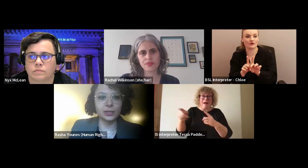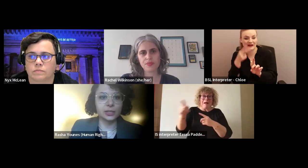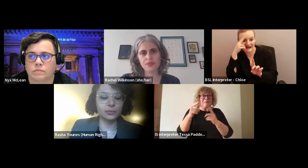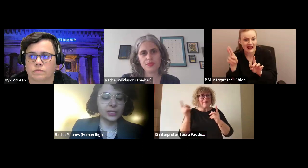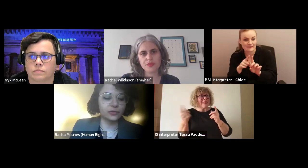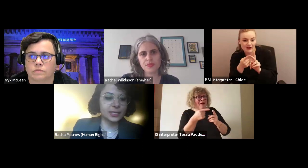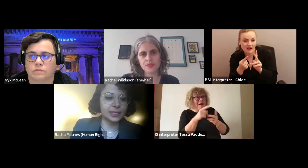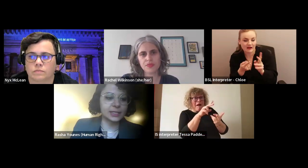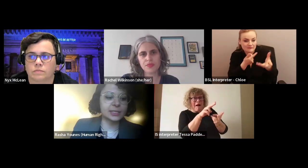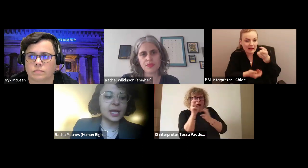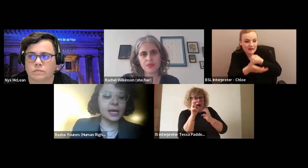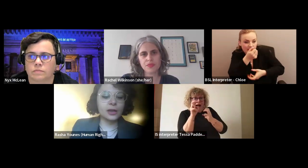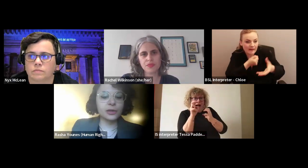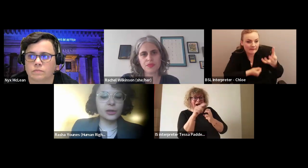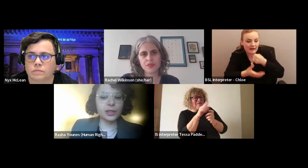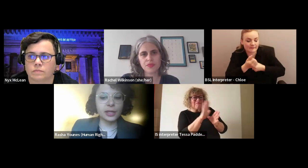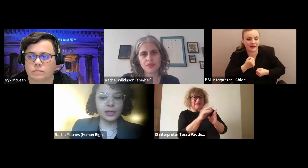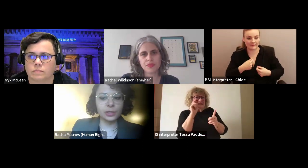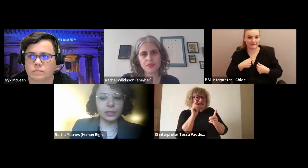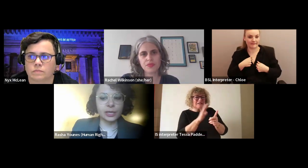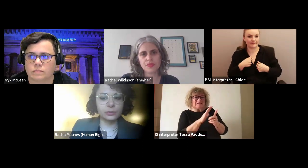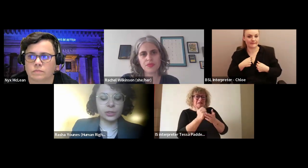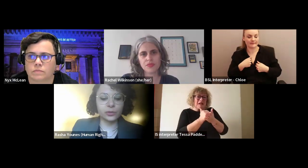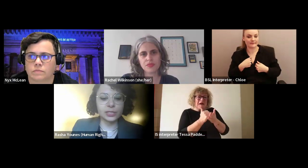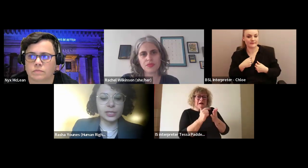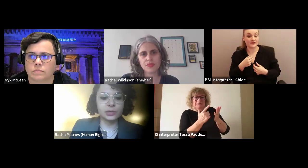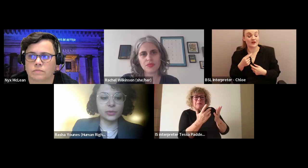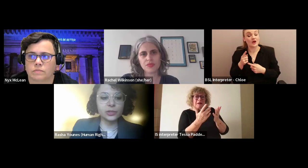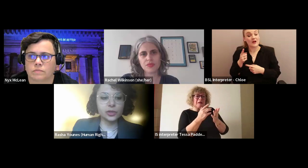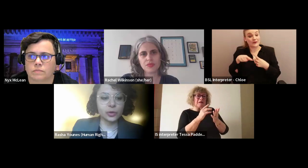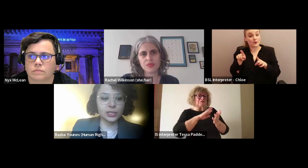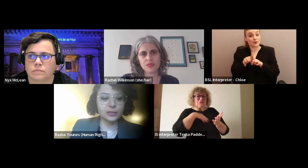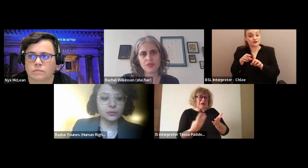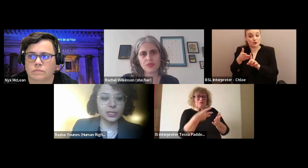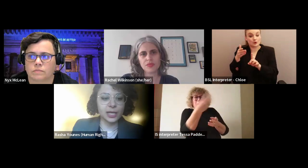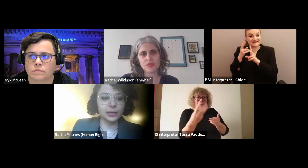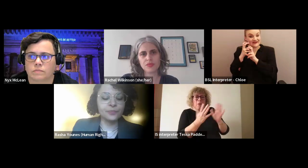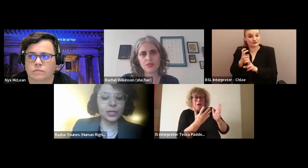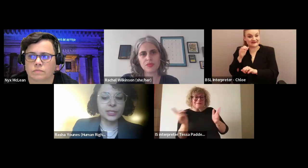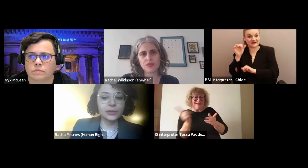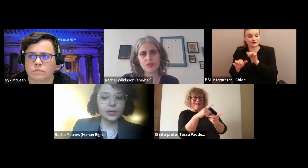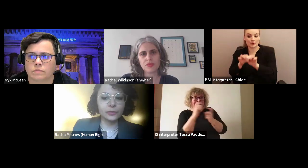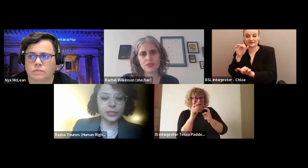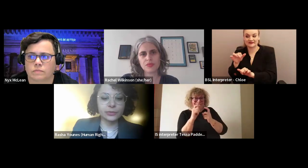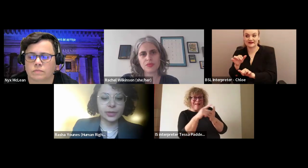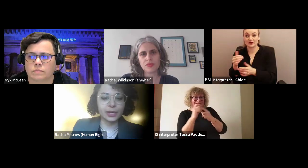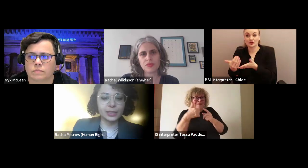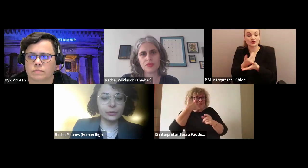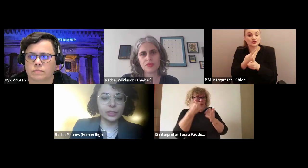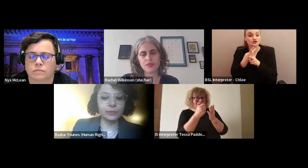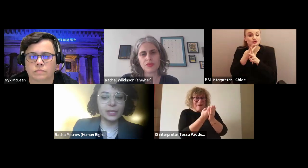name, status, place of residence. Another thing that we noticed in the research process was that security